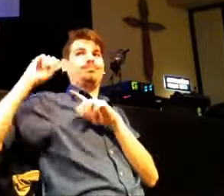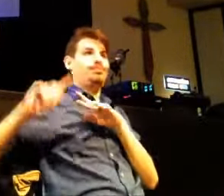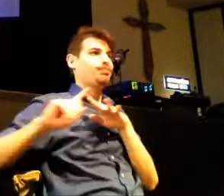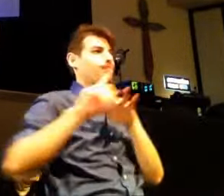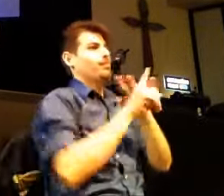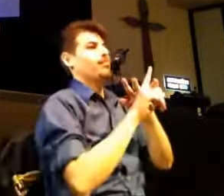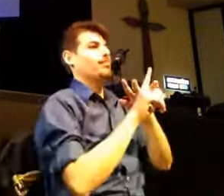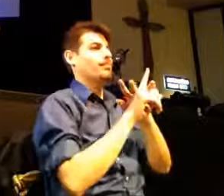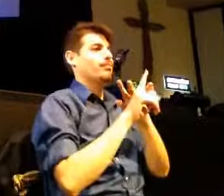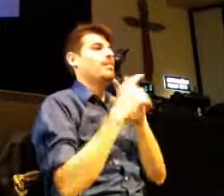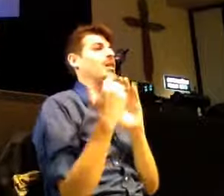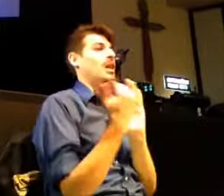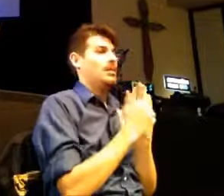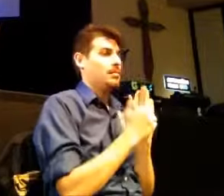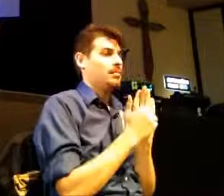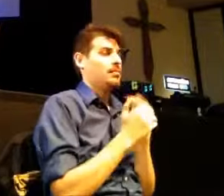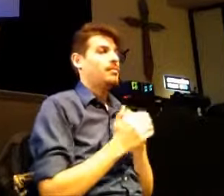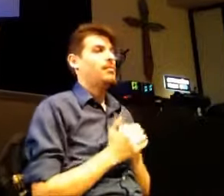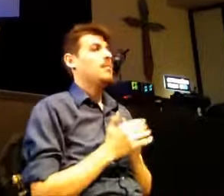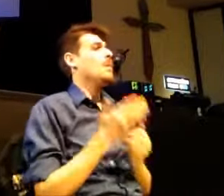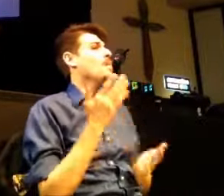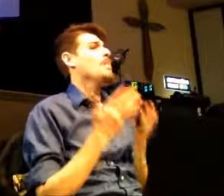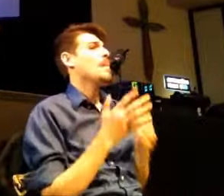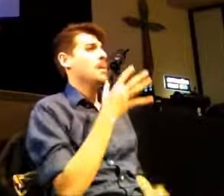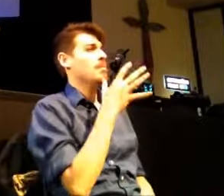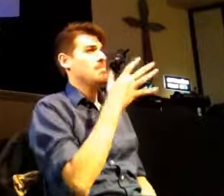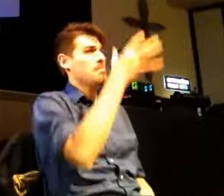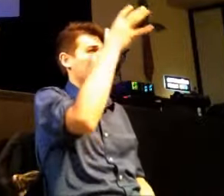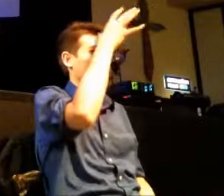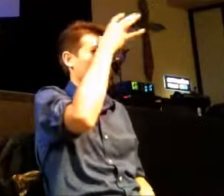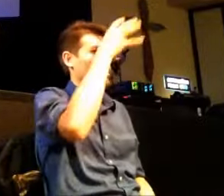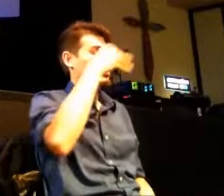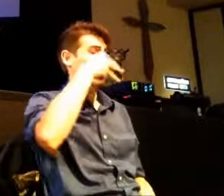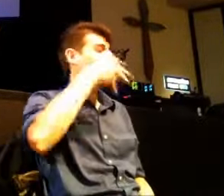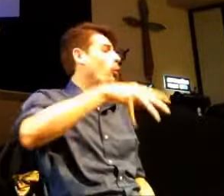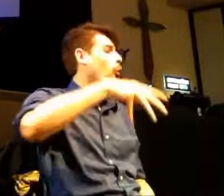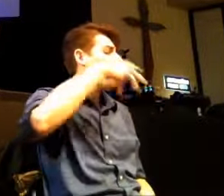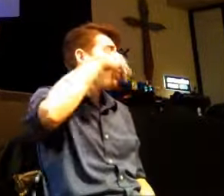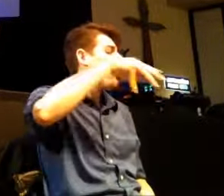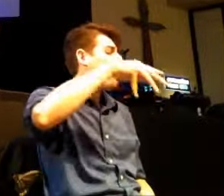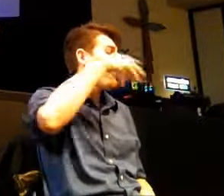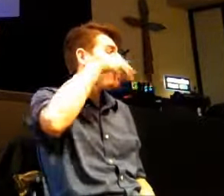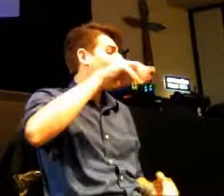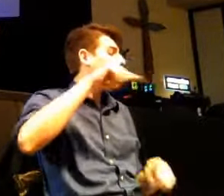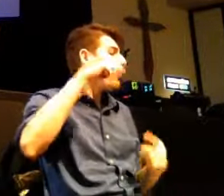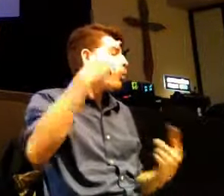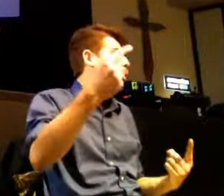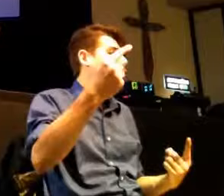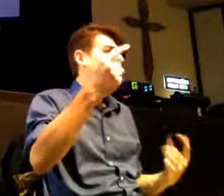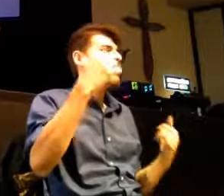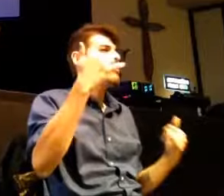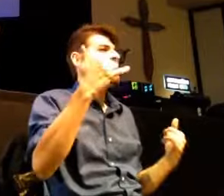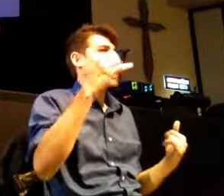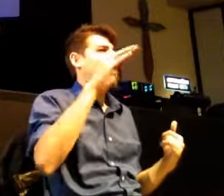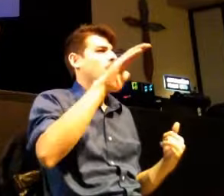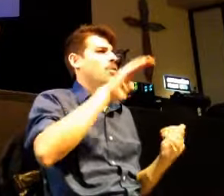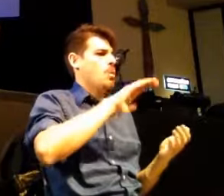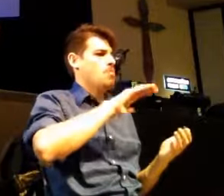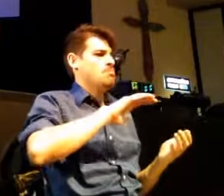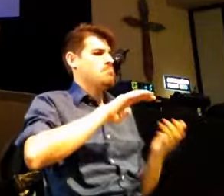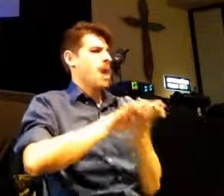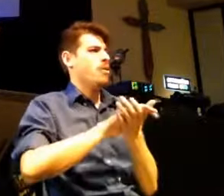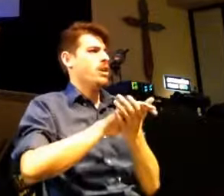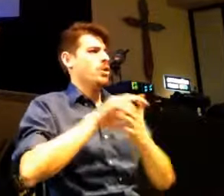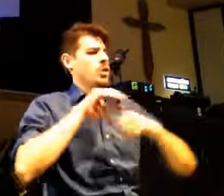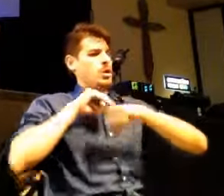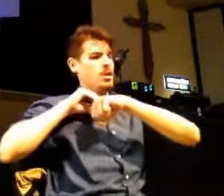a terrible relationship with your parents and you felt rejected or hurt. And now you see something happening in your marriage and you're afraid